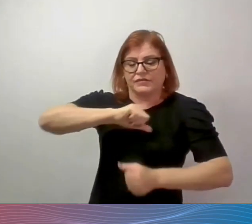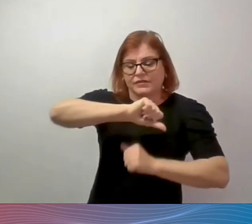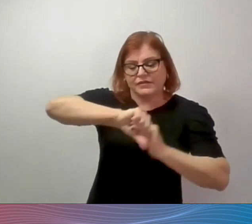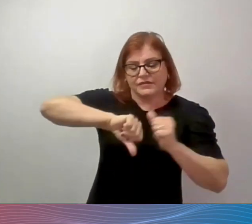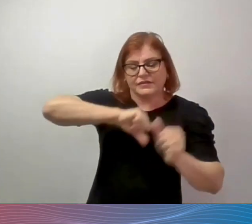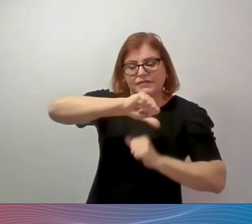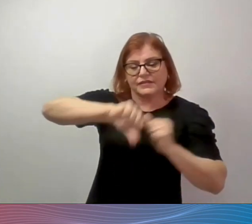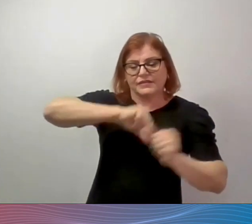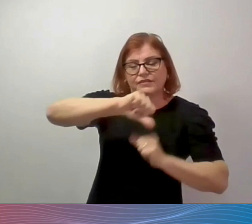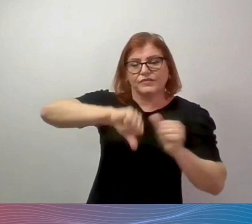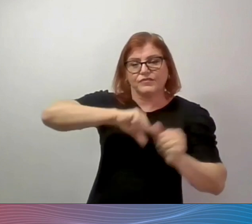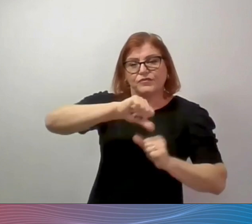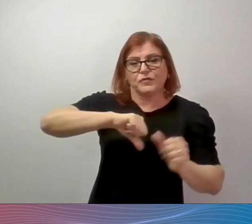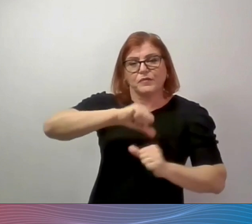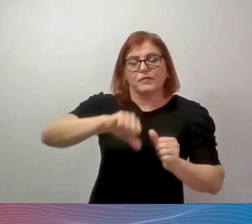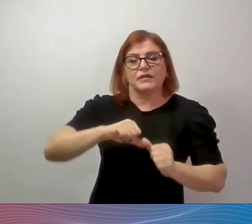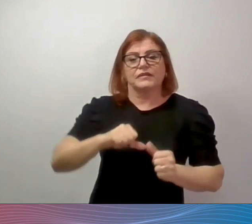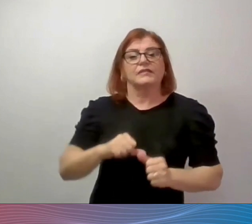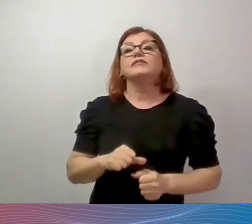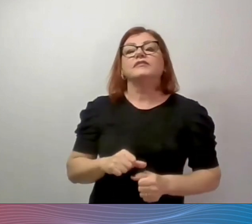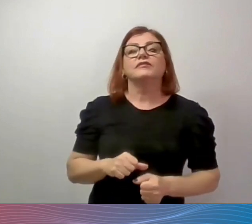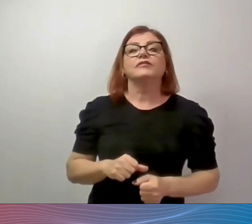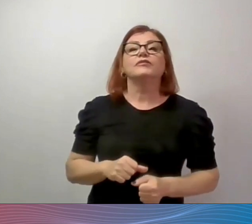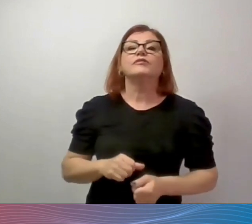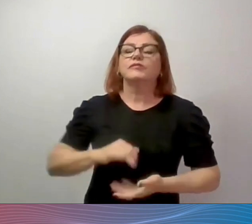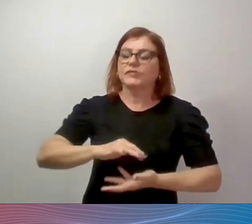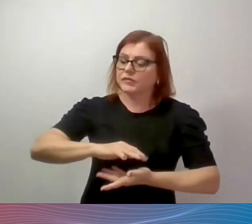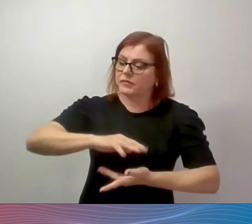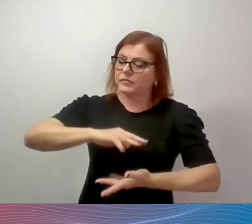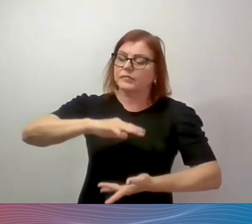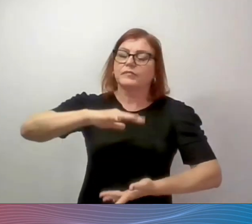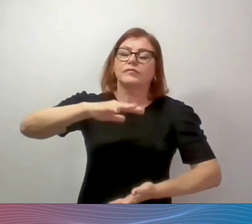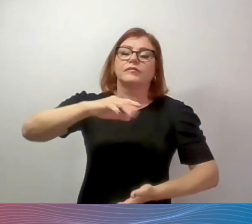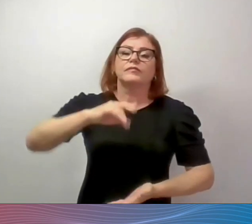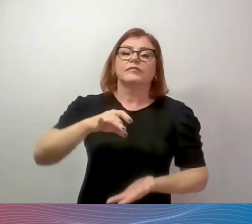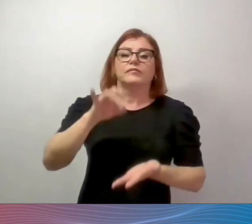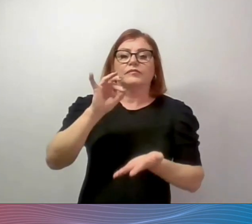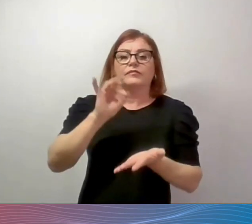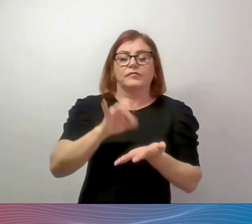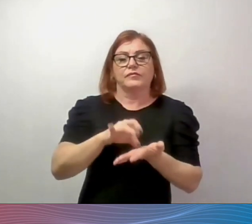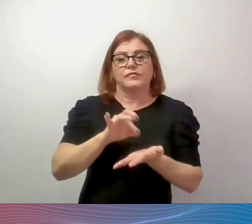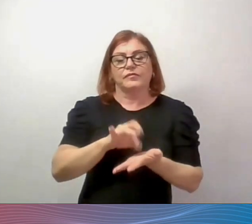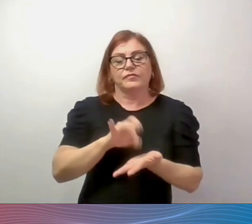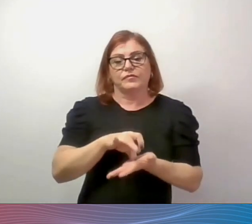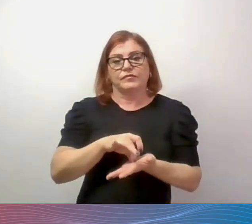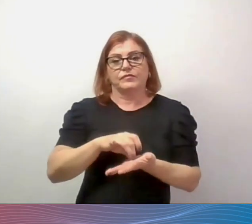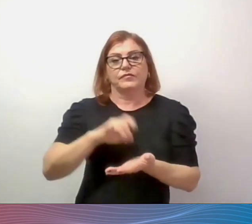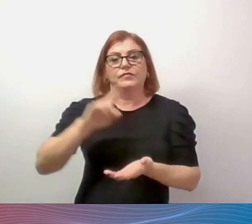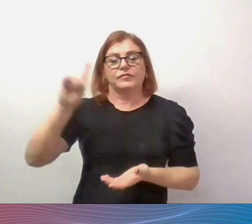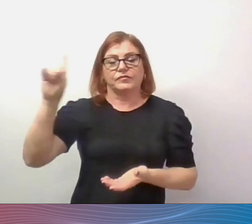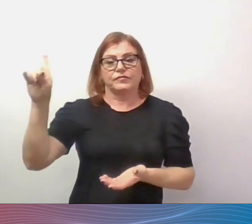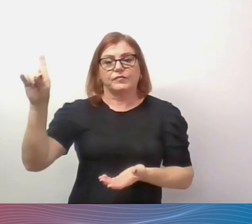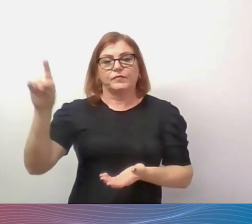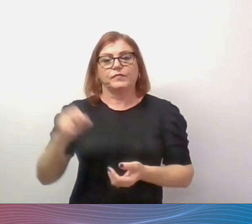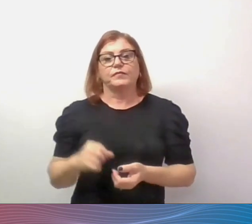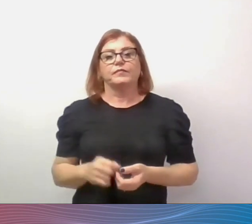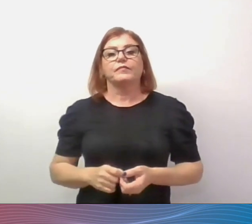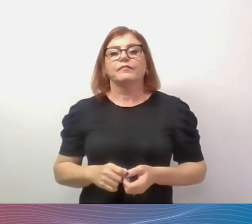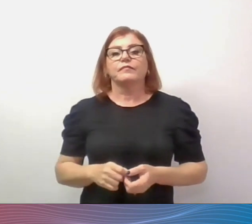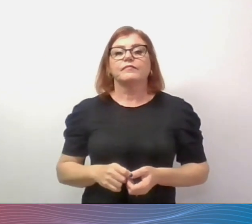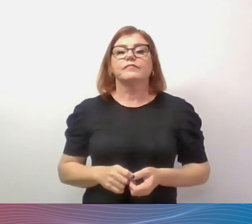própria realidade. And it's also filling us with his own reality. Por isso que Jesus, ele veio